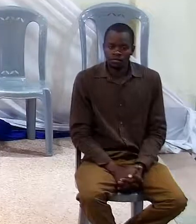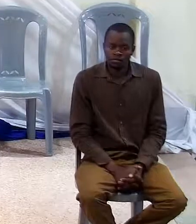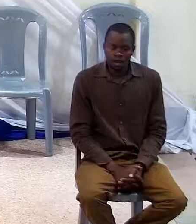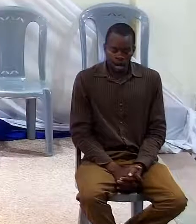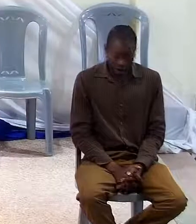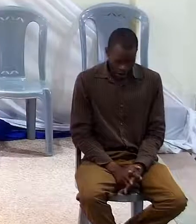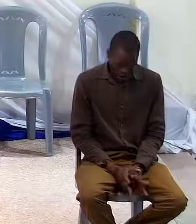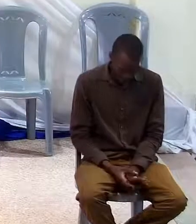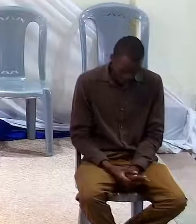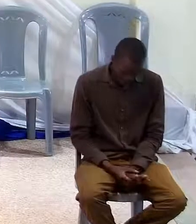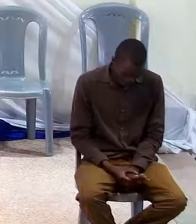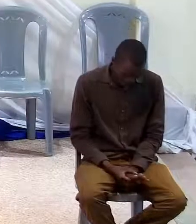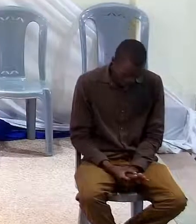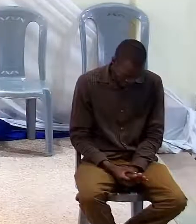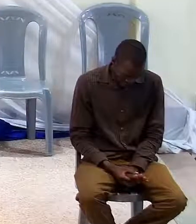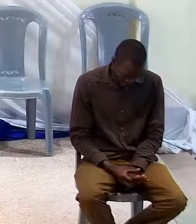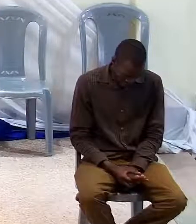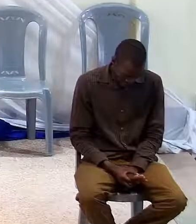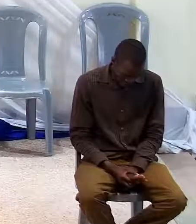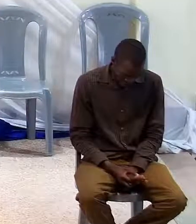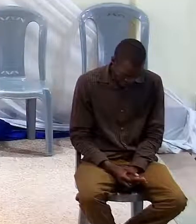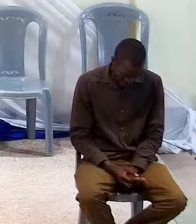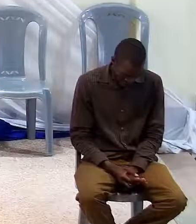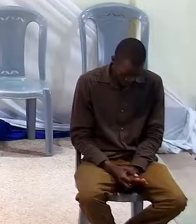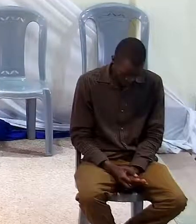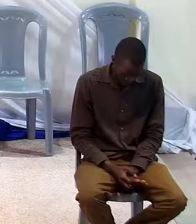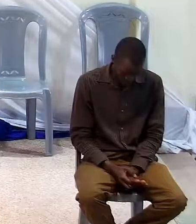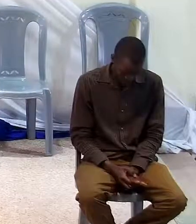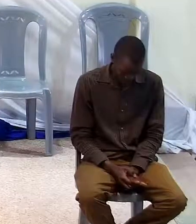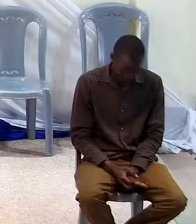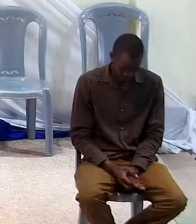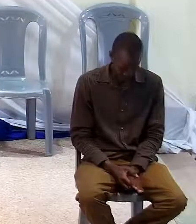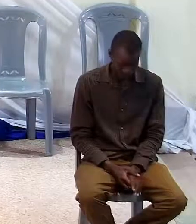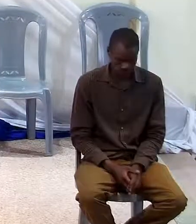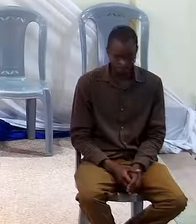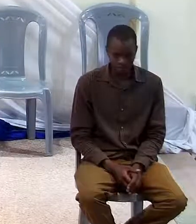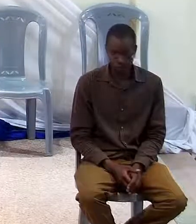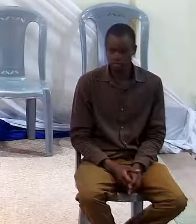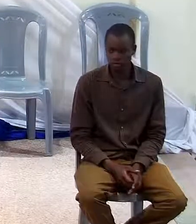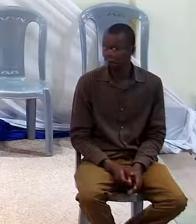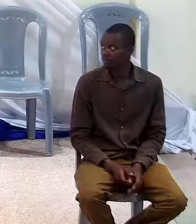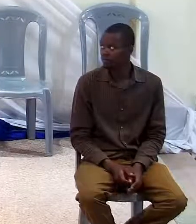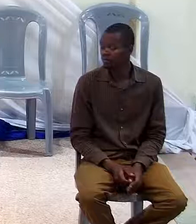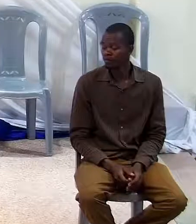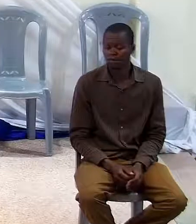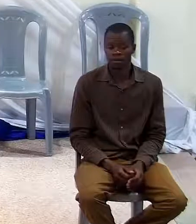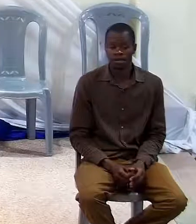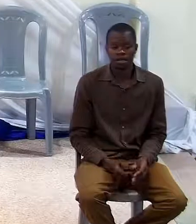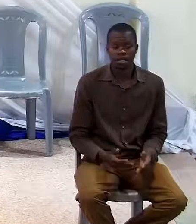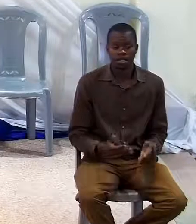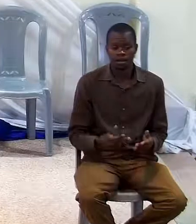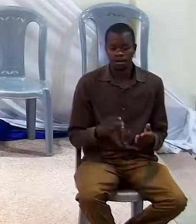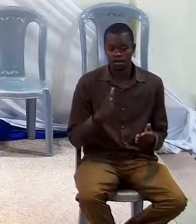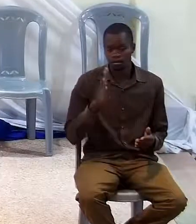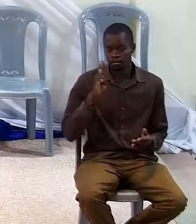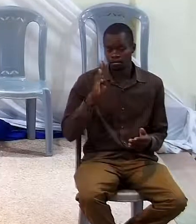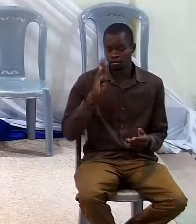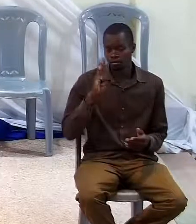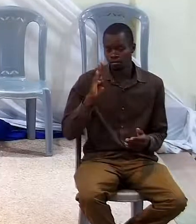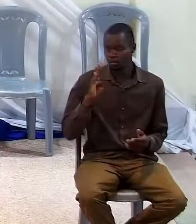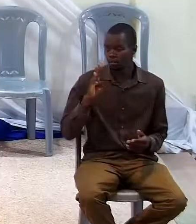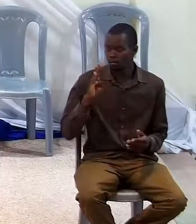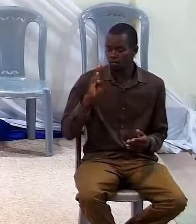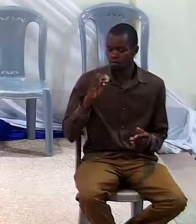index. A body mass index of 18.4.9, that is the normal body